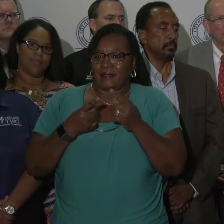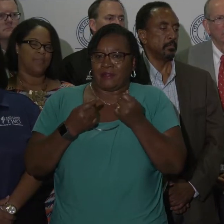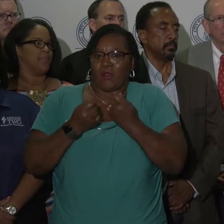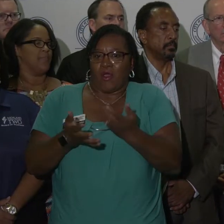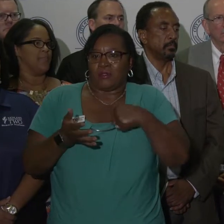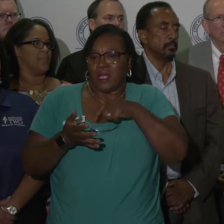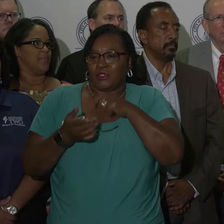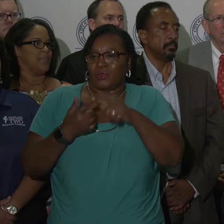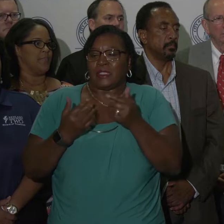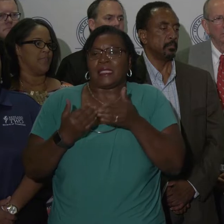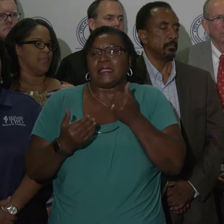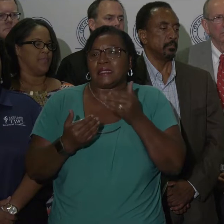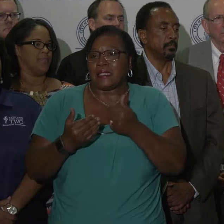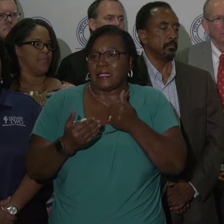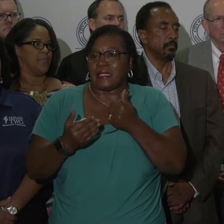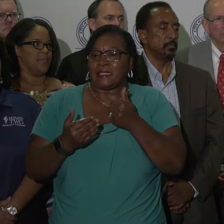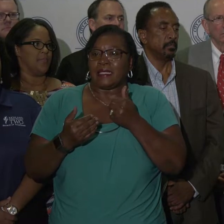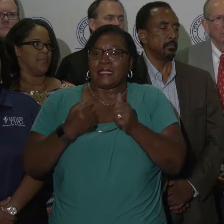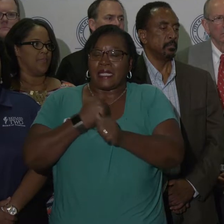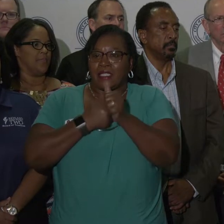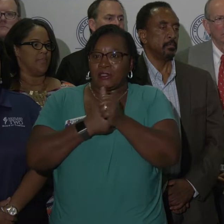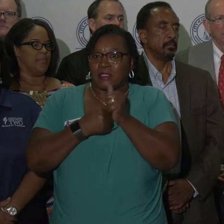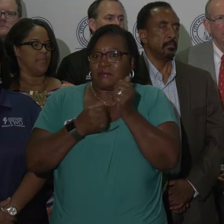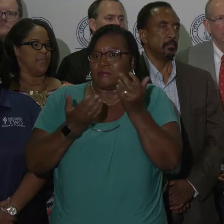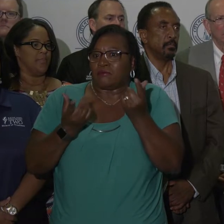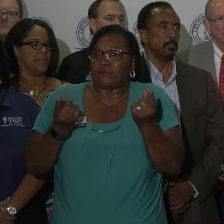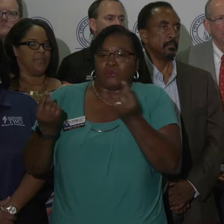can very easily and dangerously